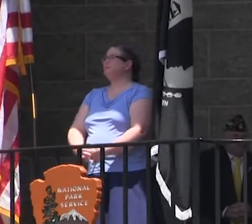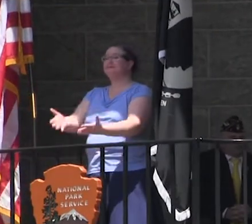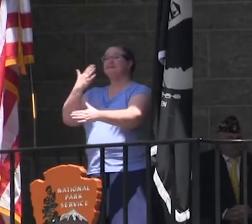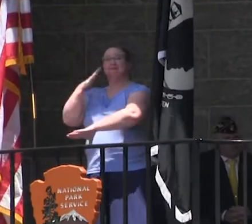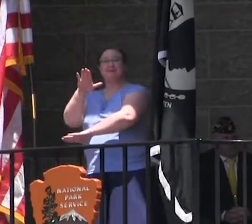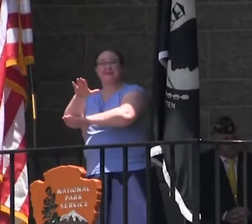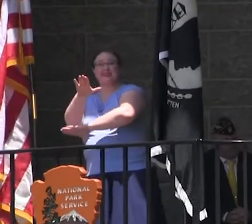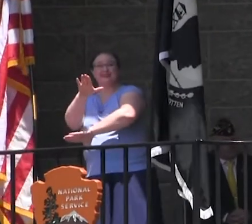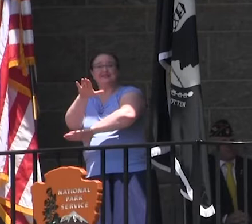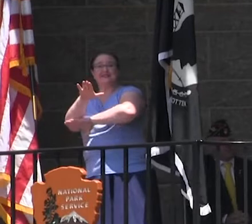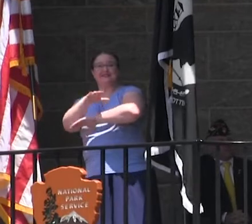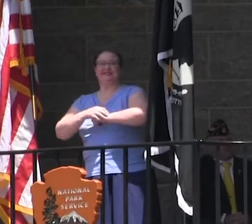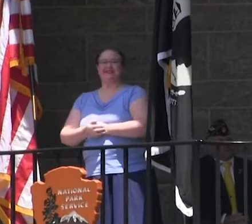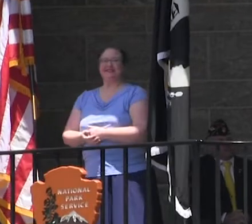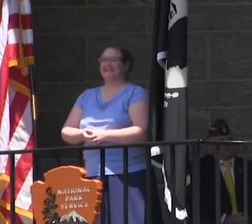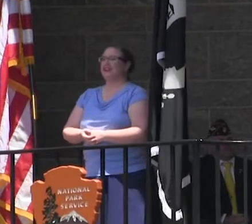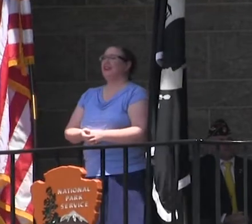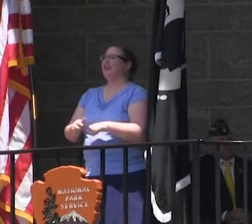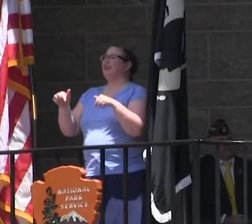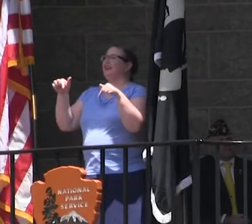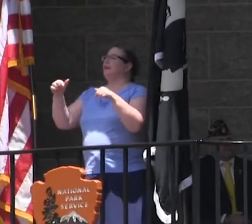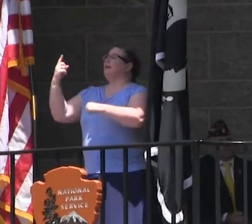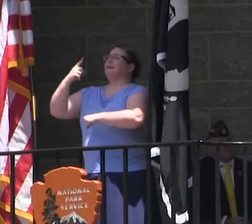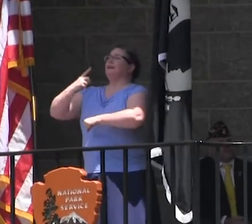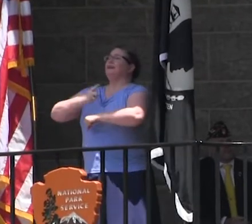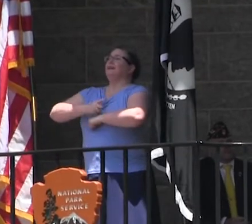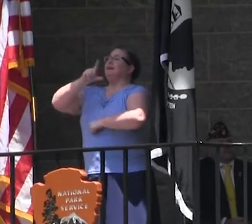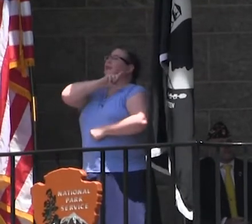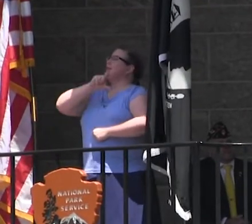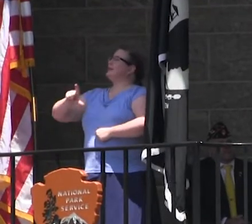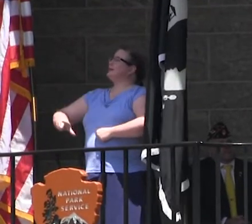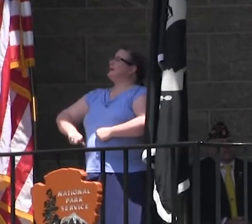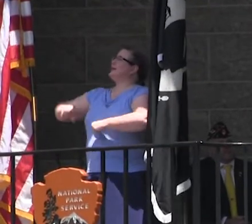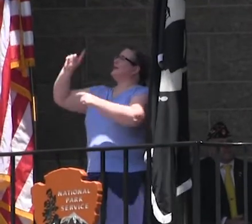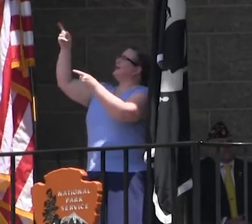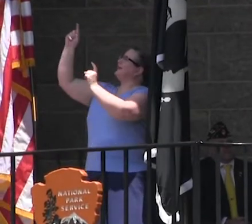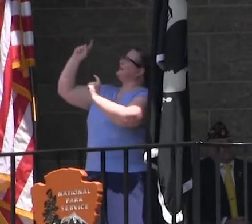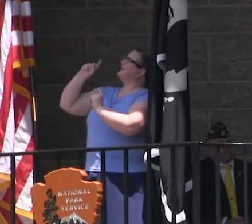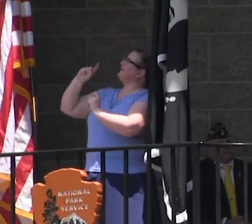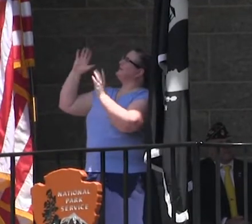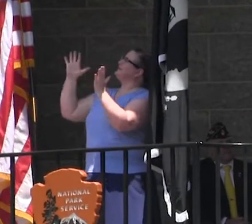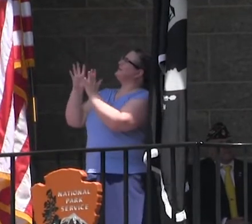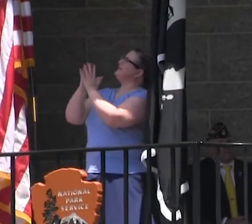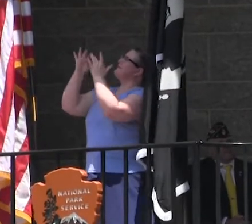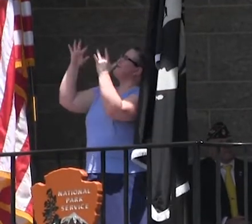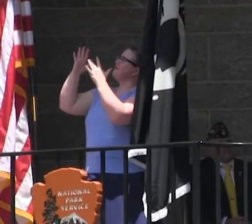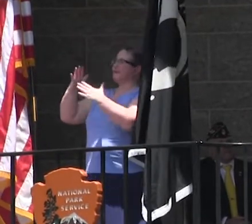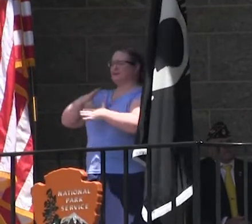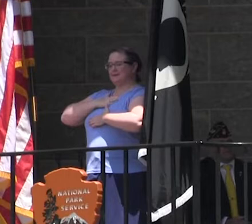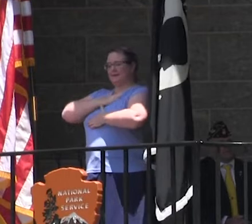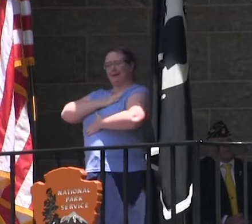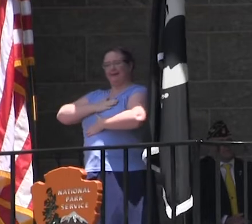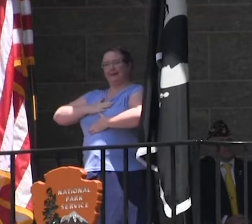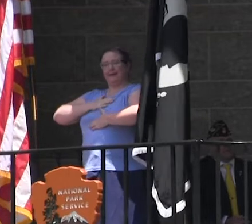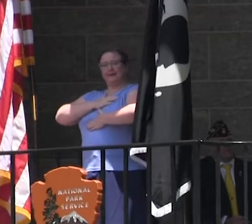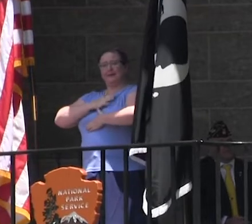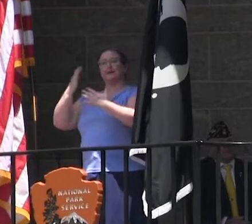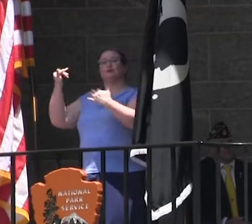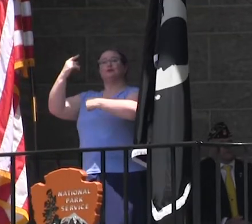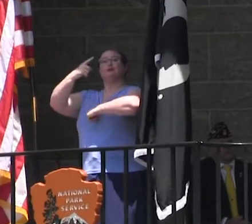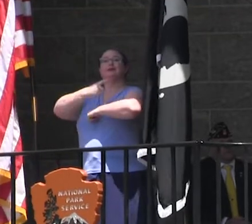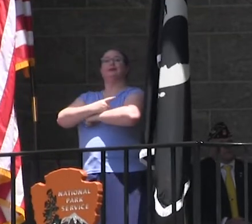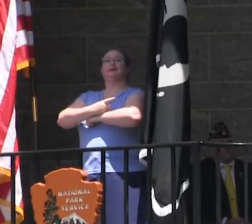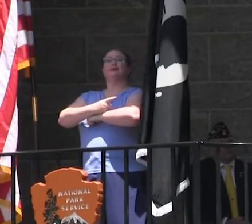Good afternoon. This is the day that the Lord has made. Let us rejoice and be glad in it, because